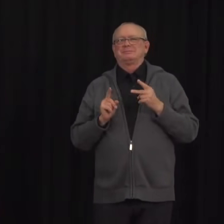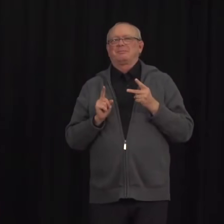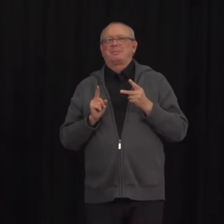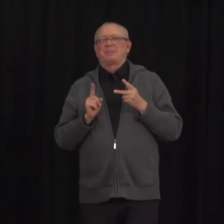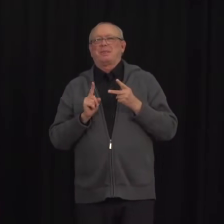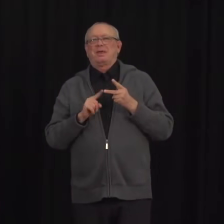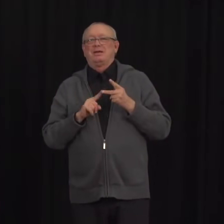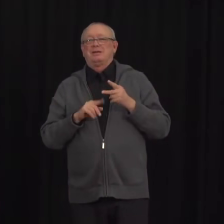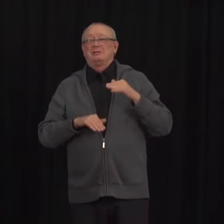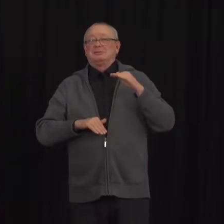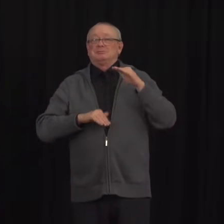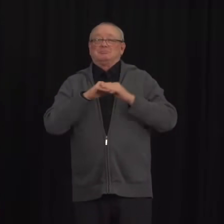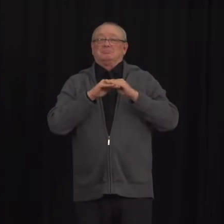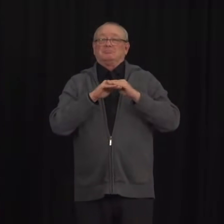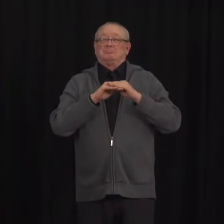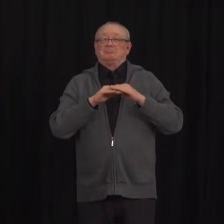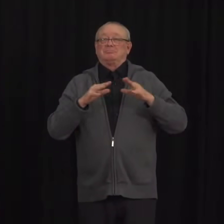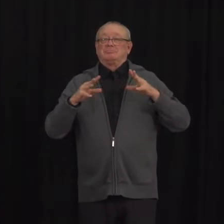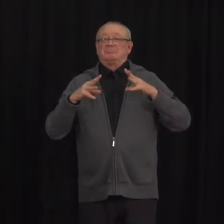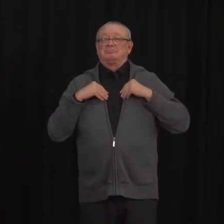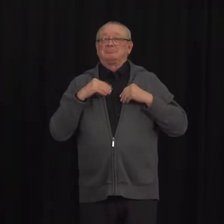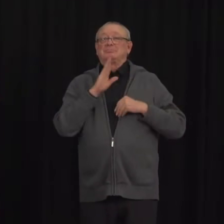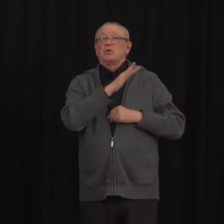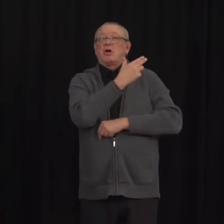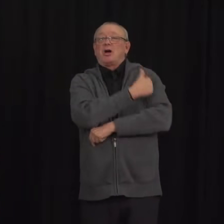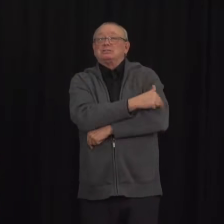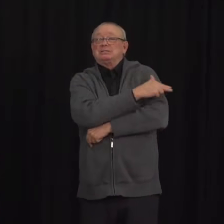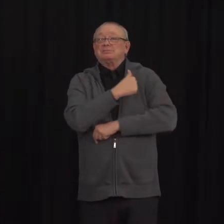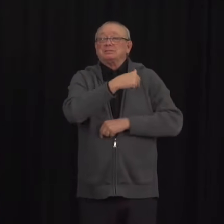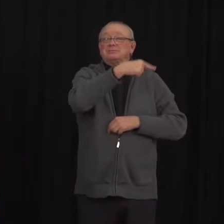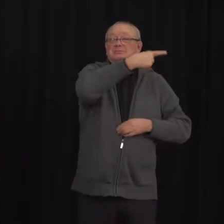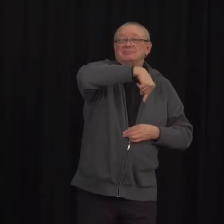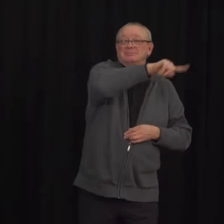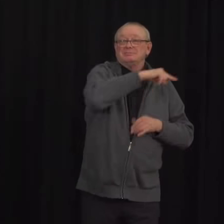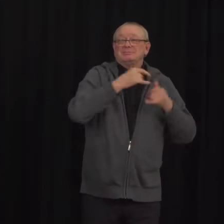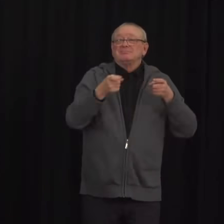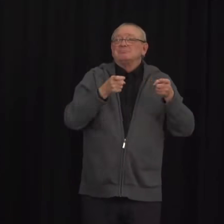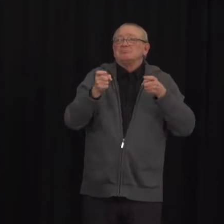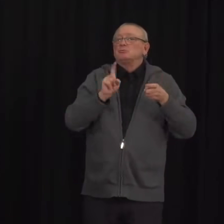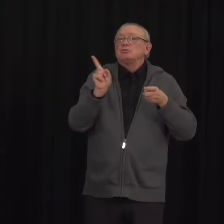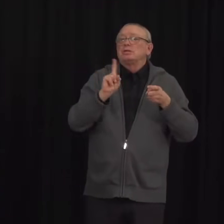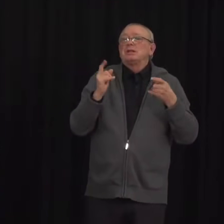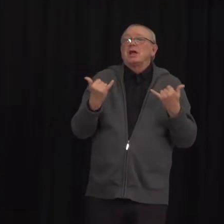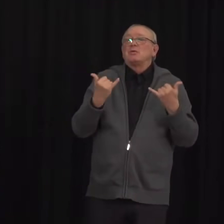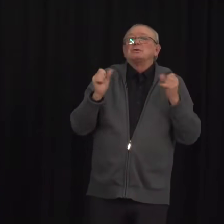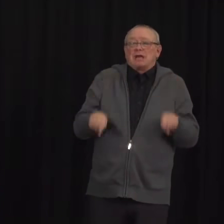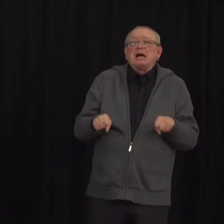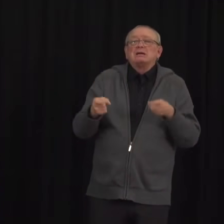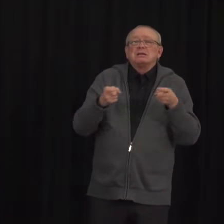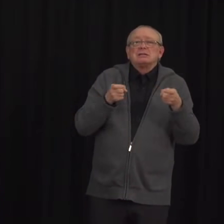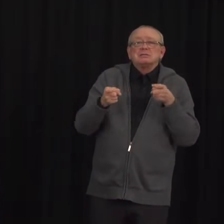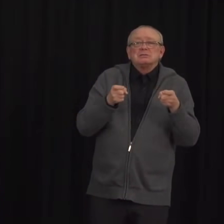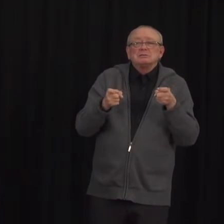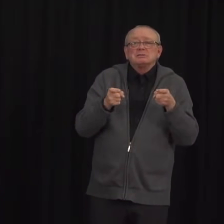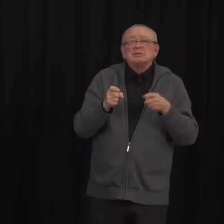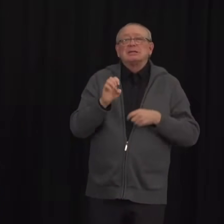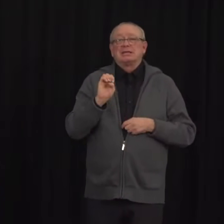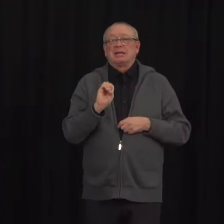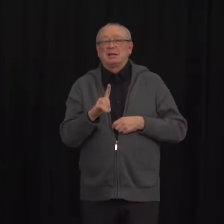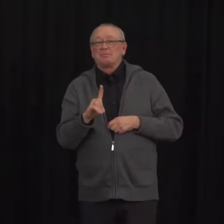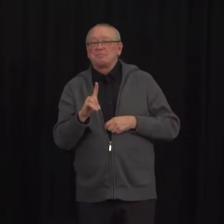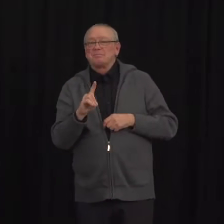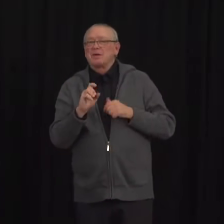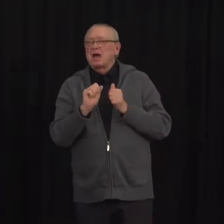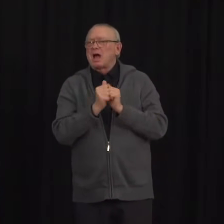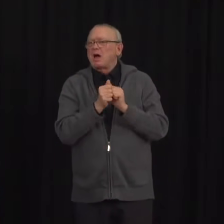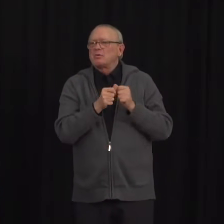system is currently able to manage the COVID cases that are presenting. And in some places like Edmonton, the way that they've done that